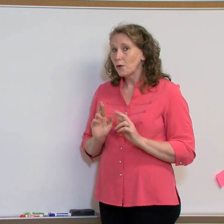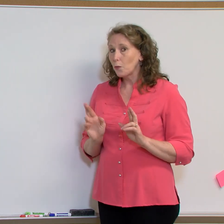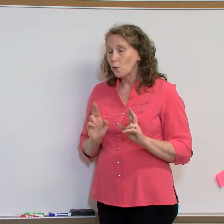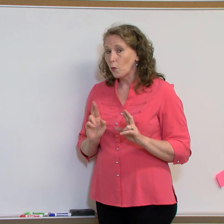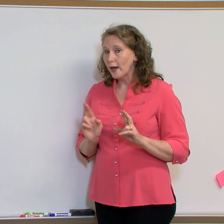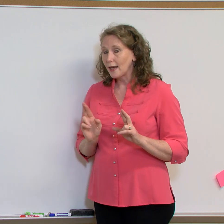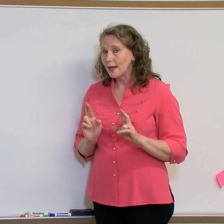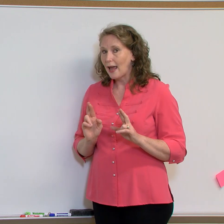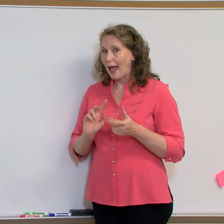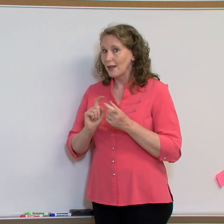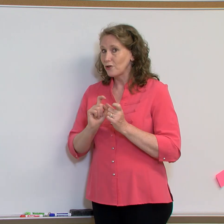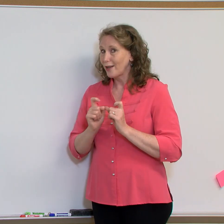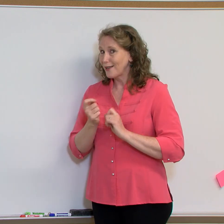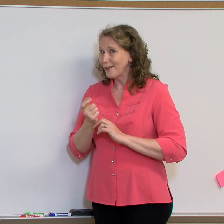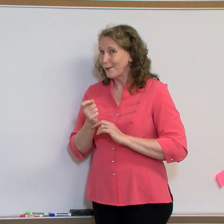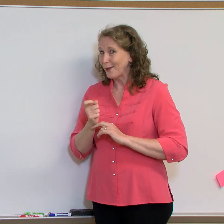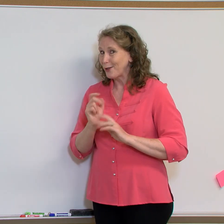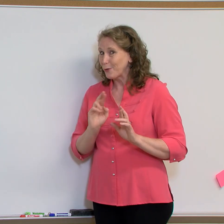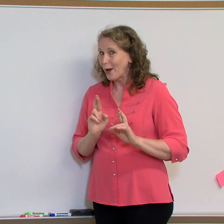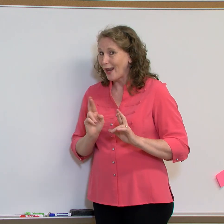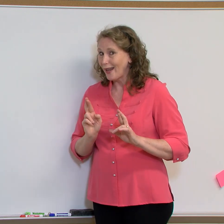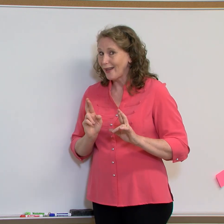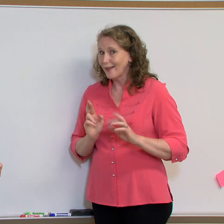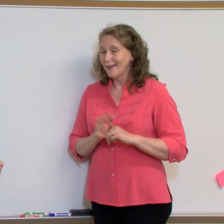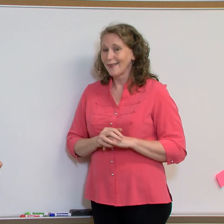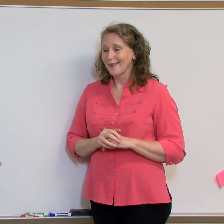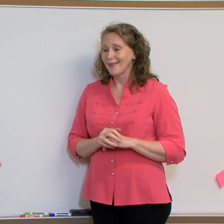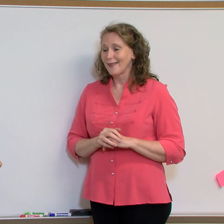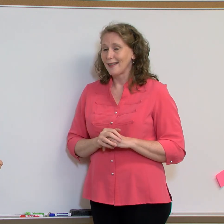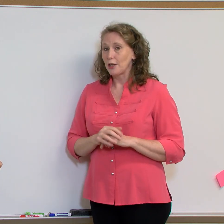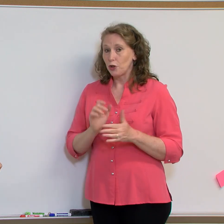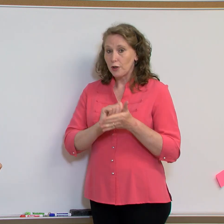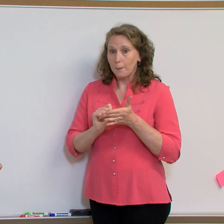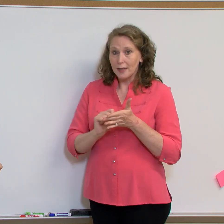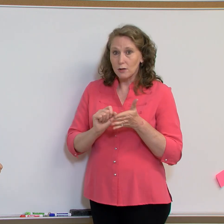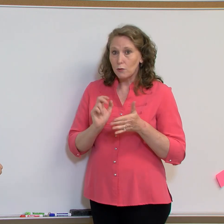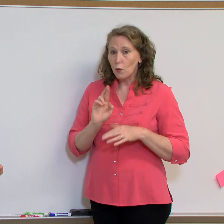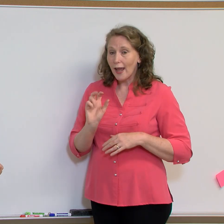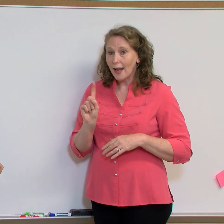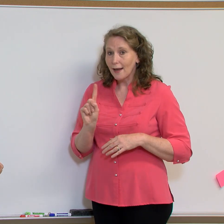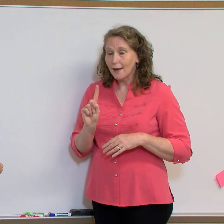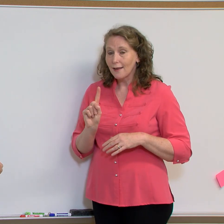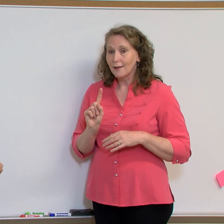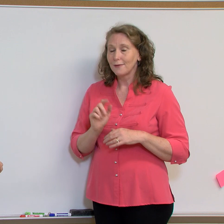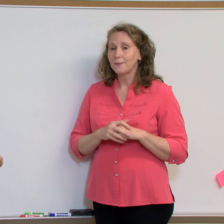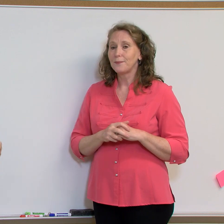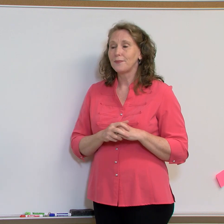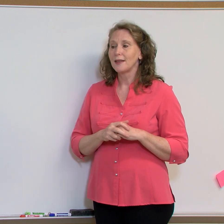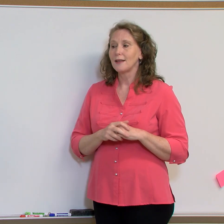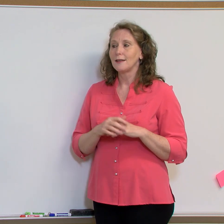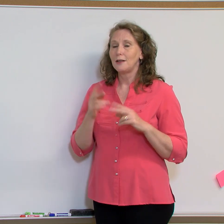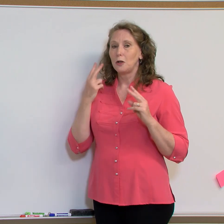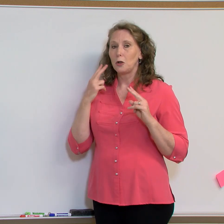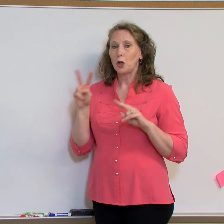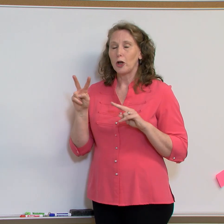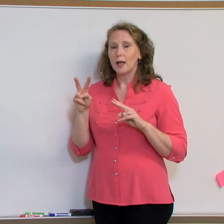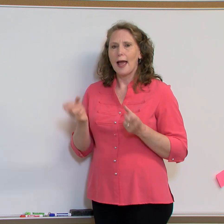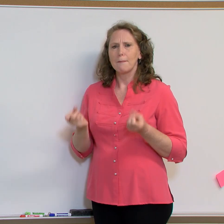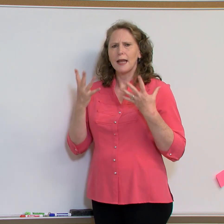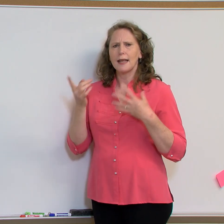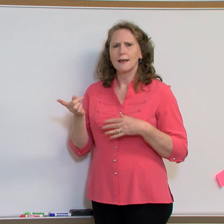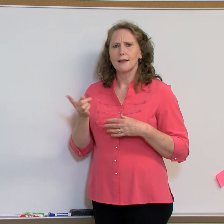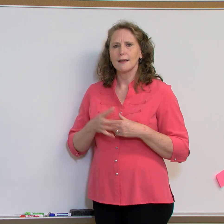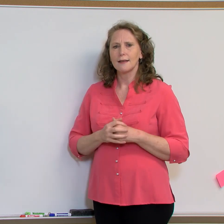Ready? I changed it up a little this time. Get your pencil. Here's your 3-second look.